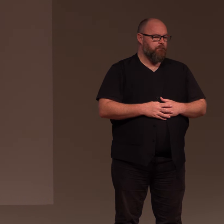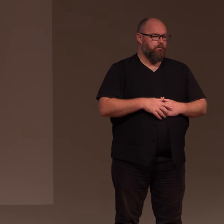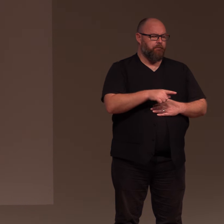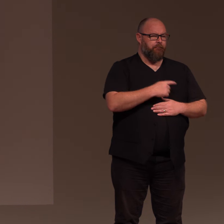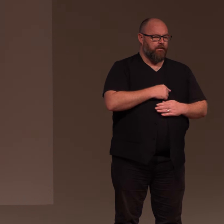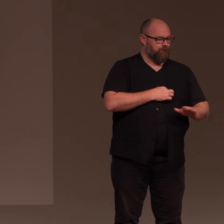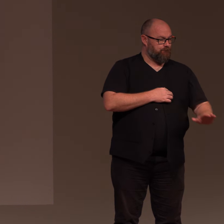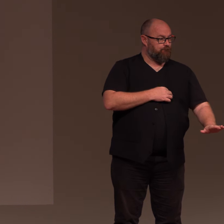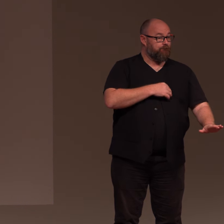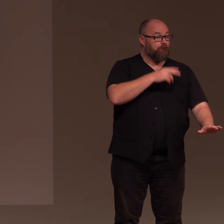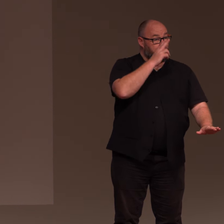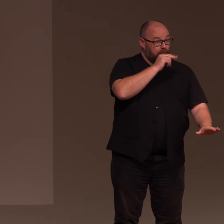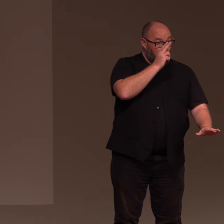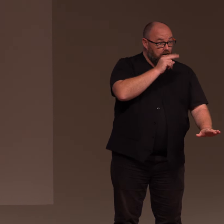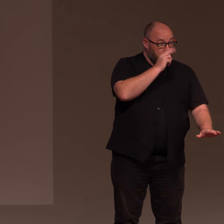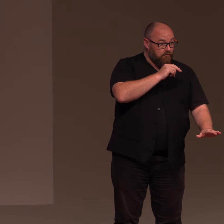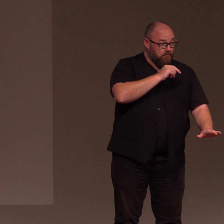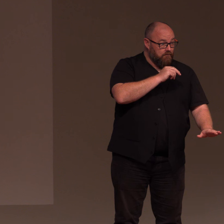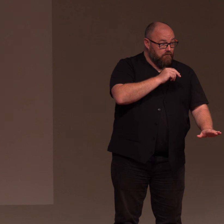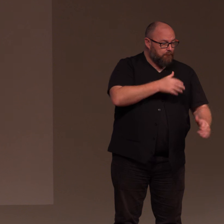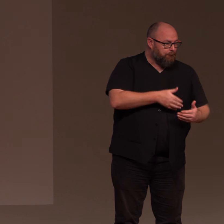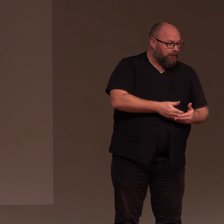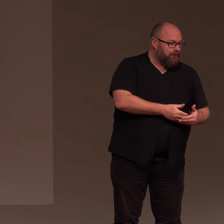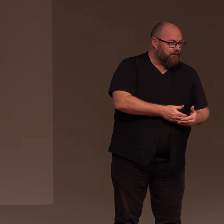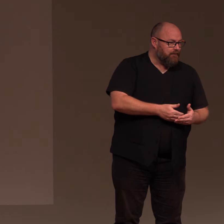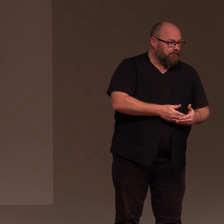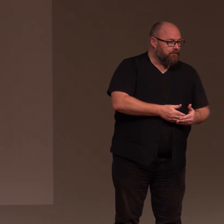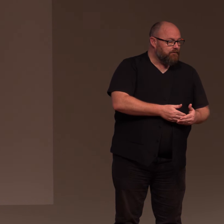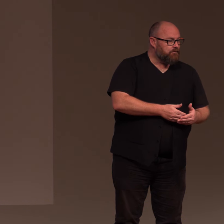ones in the nest, babies, to